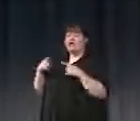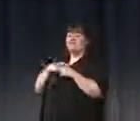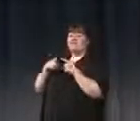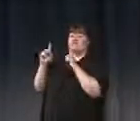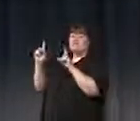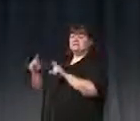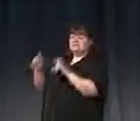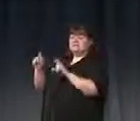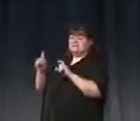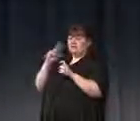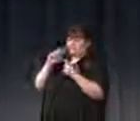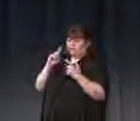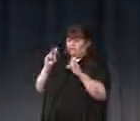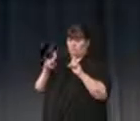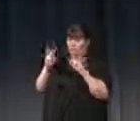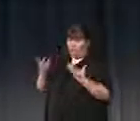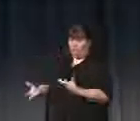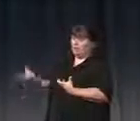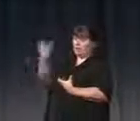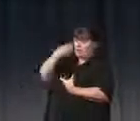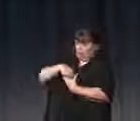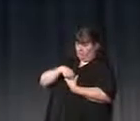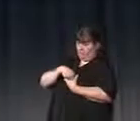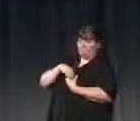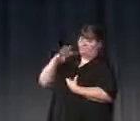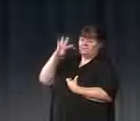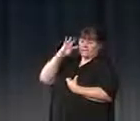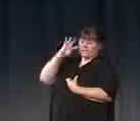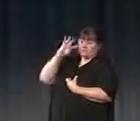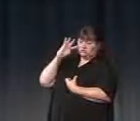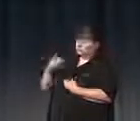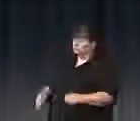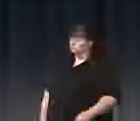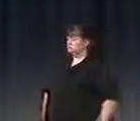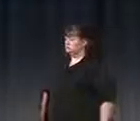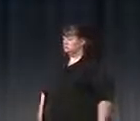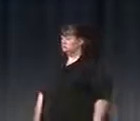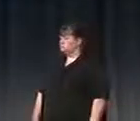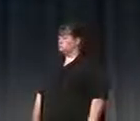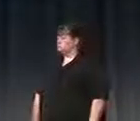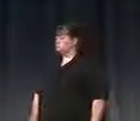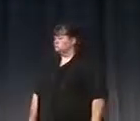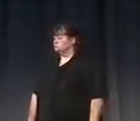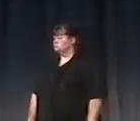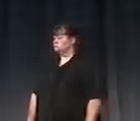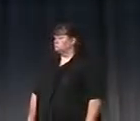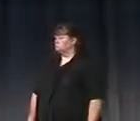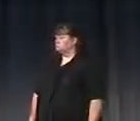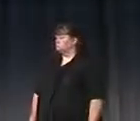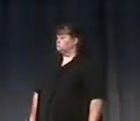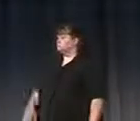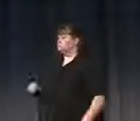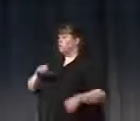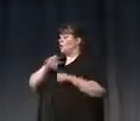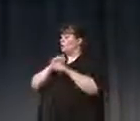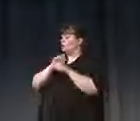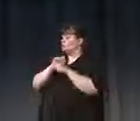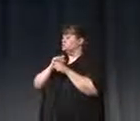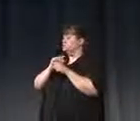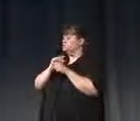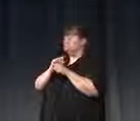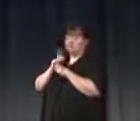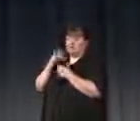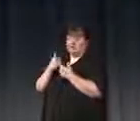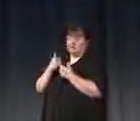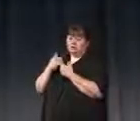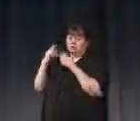have maybe been internalized by human listeners. And so I'm just going to very briefly tell you about that work. And this is work that was done by a postdoc in my